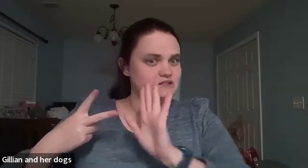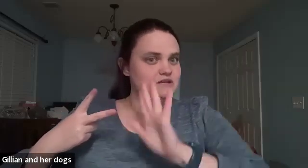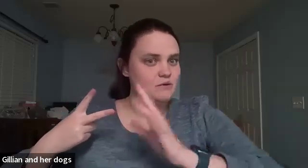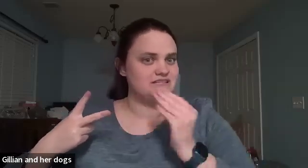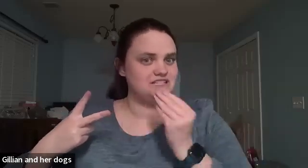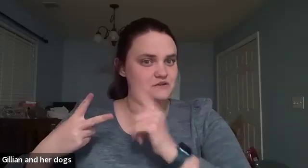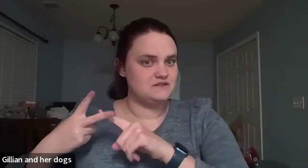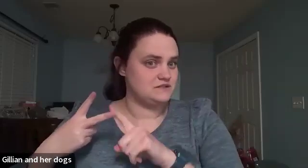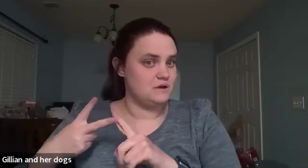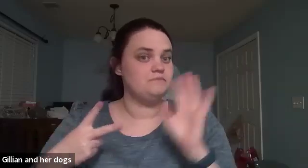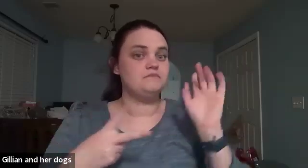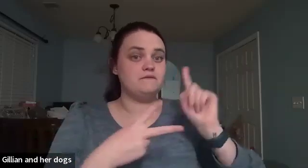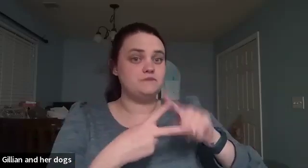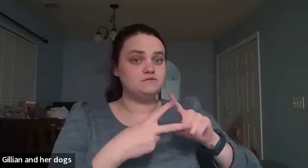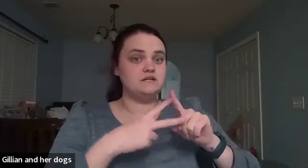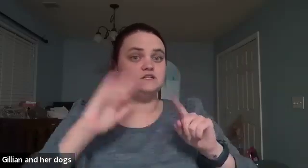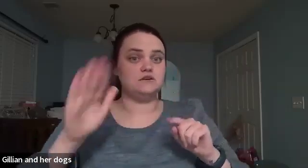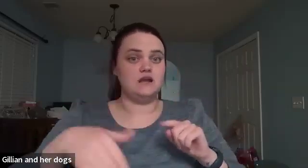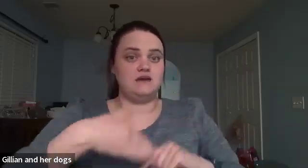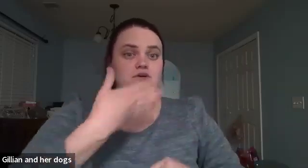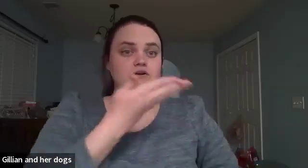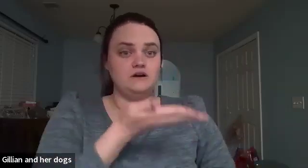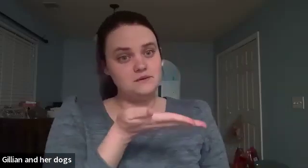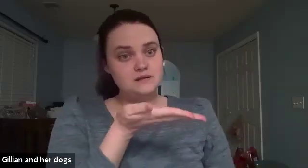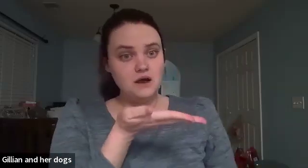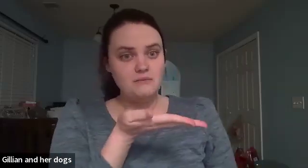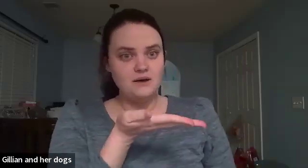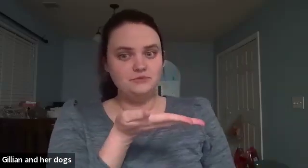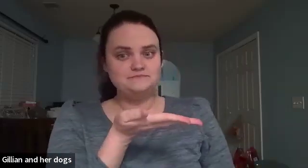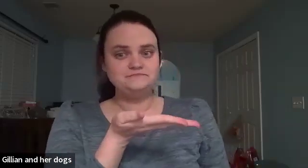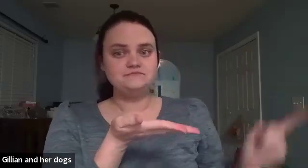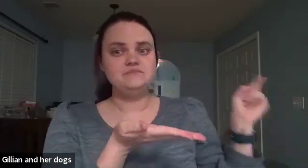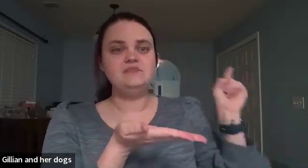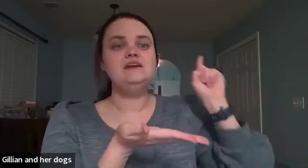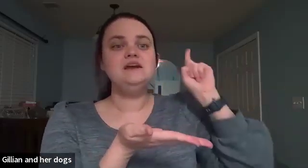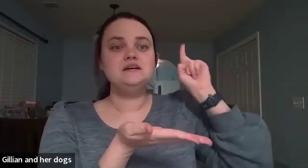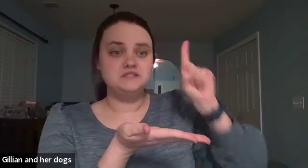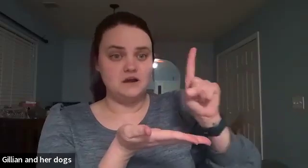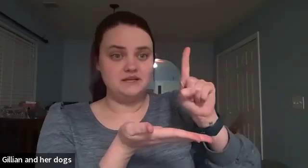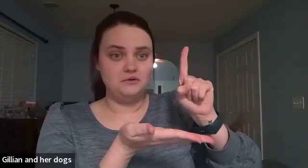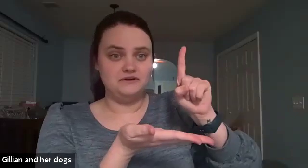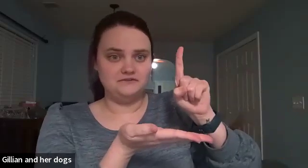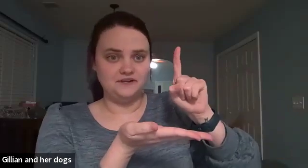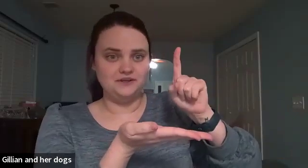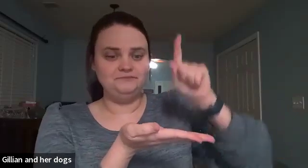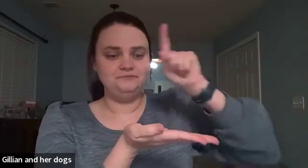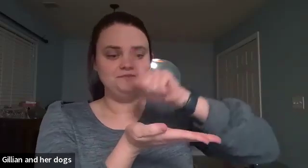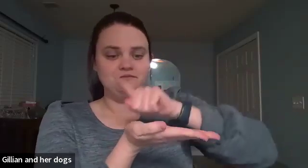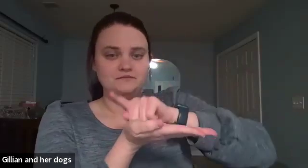one. So that's why I always like to show this one as well. But the first one is you're going to have your non-dominant palm up, dominant pointer finger.